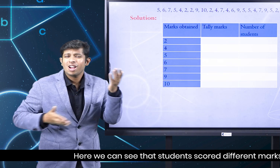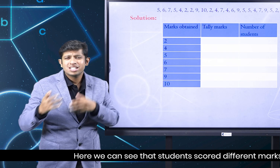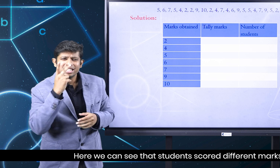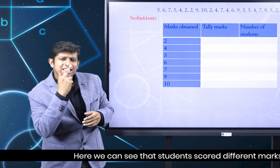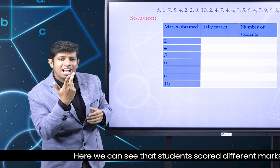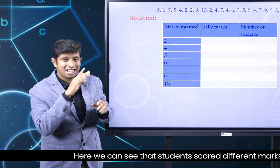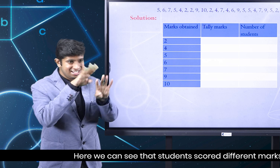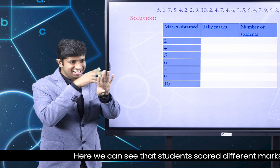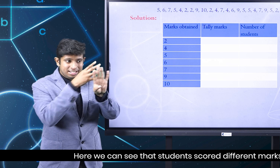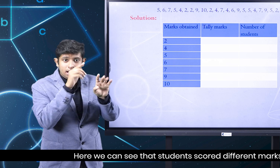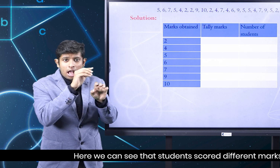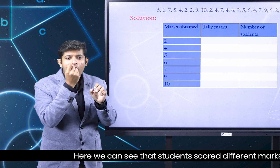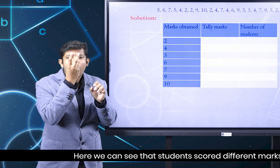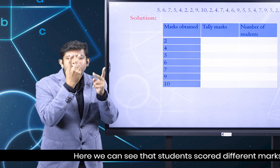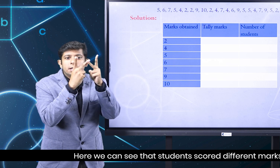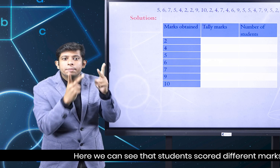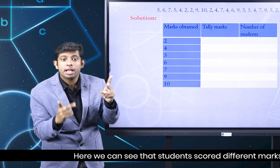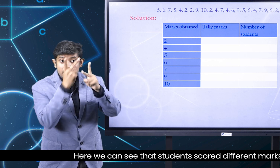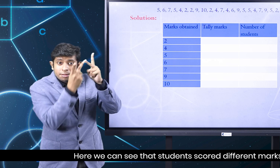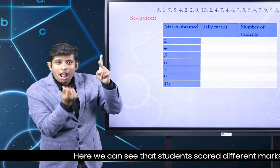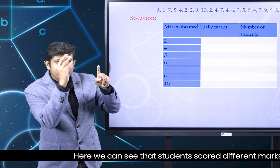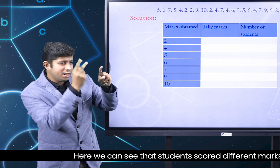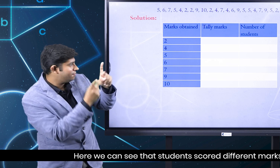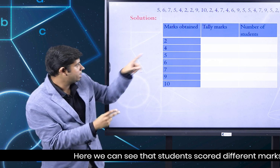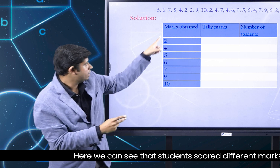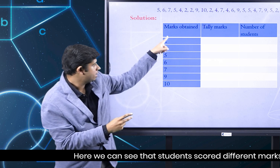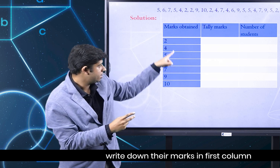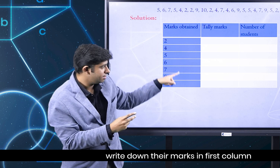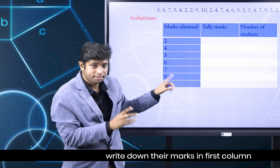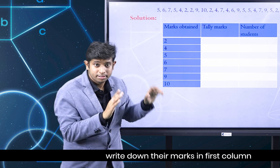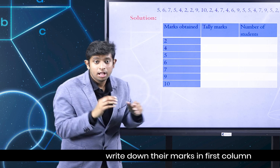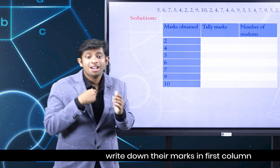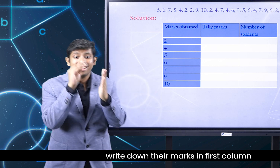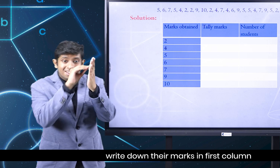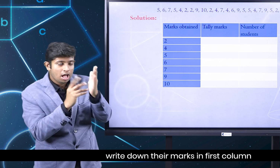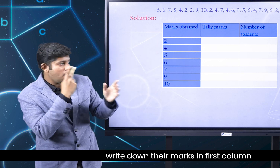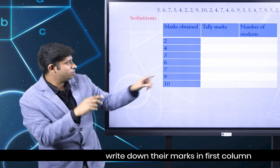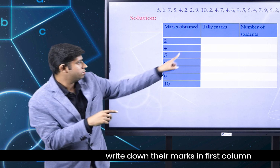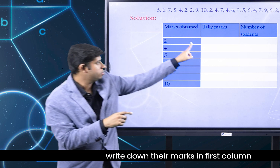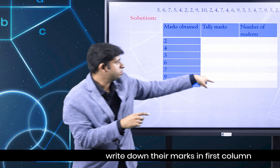Here we can see that students scored different marks. Write down their marks in first column.